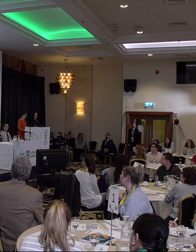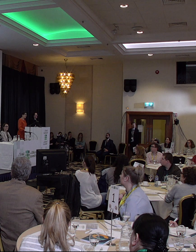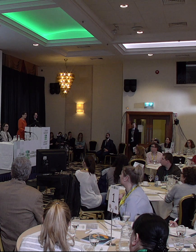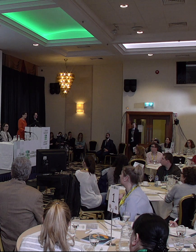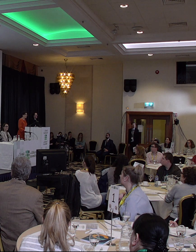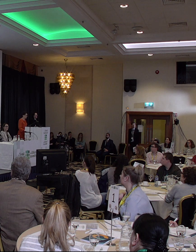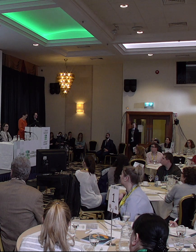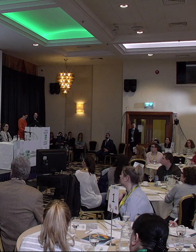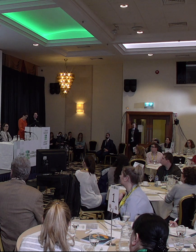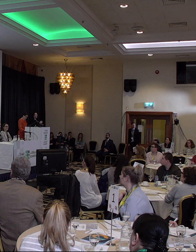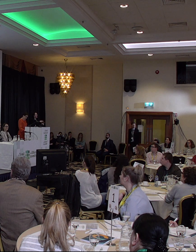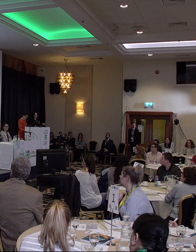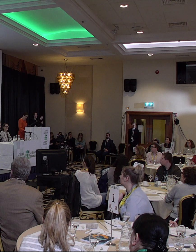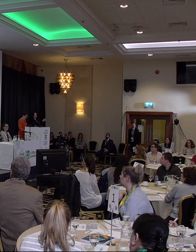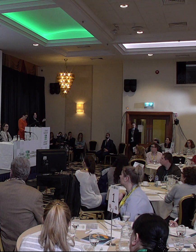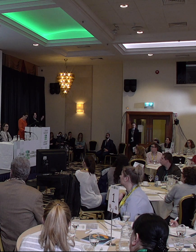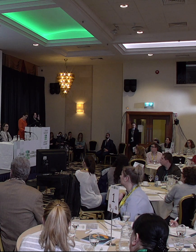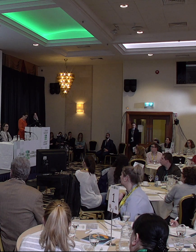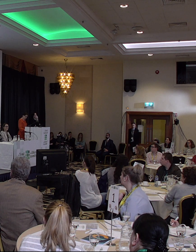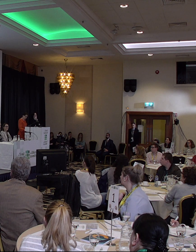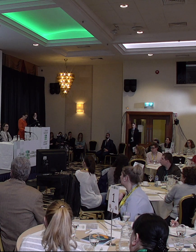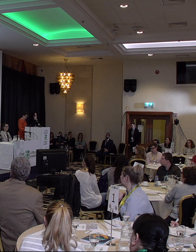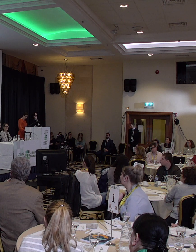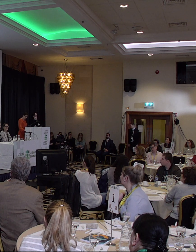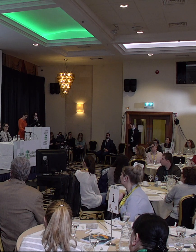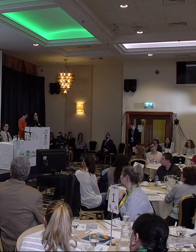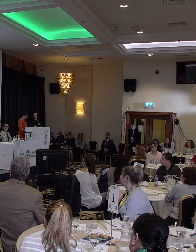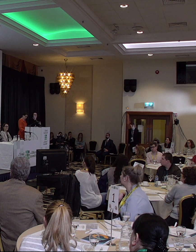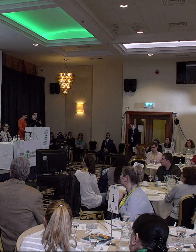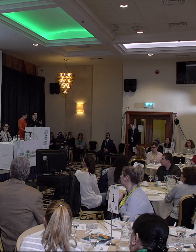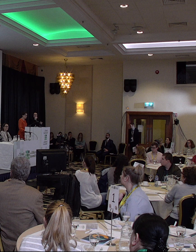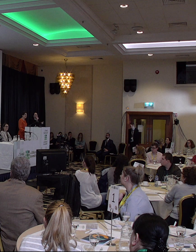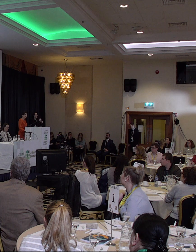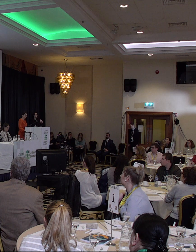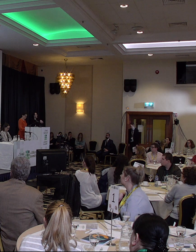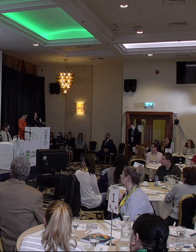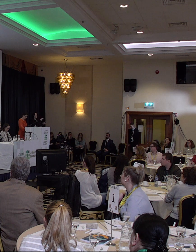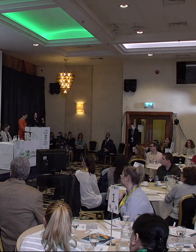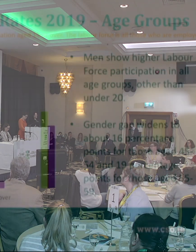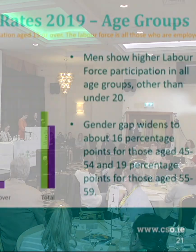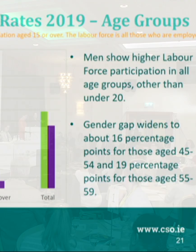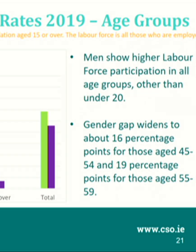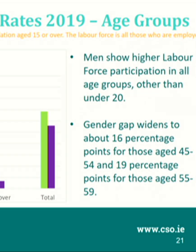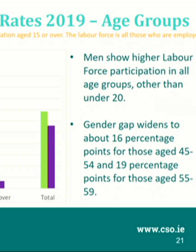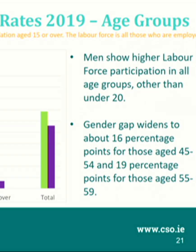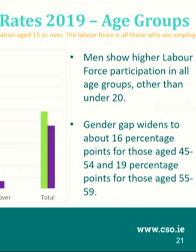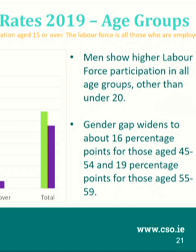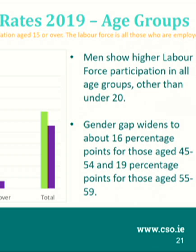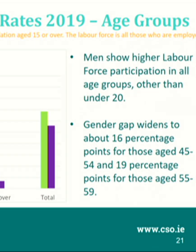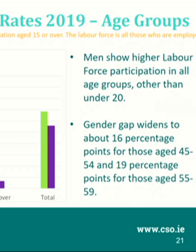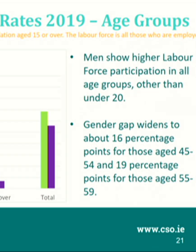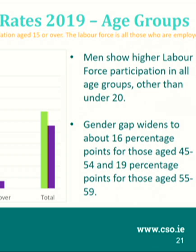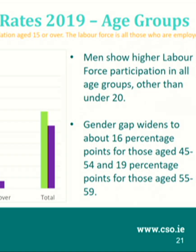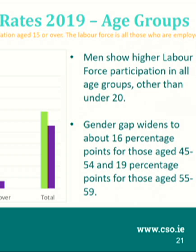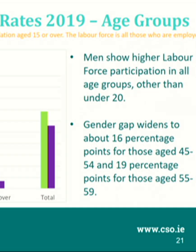Now, this slide looks at the participation rate in the labour force for men and women by age. Now, the labour